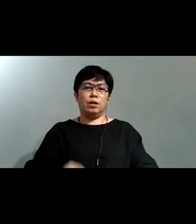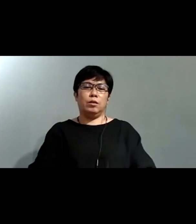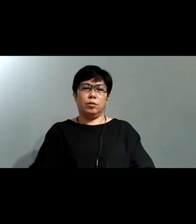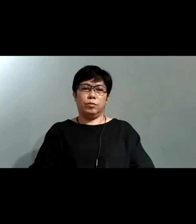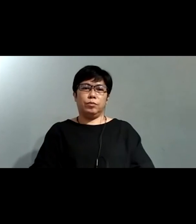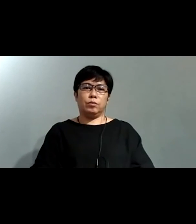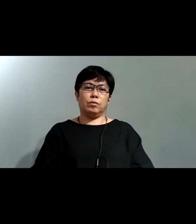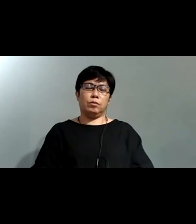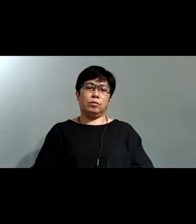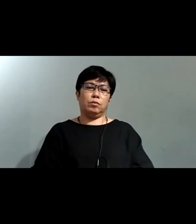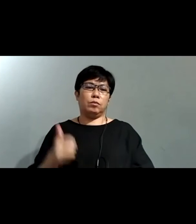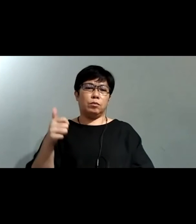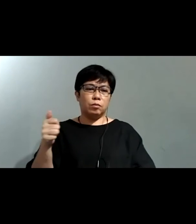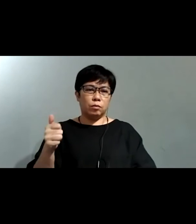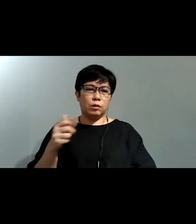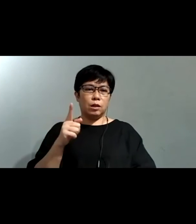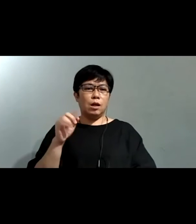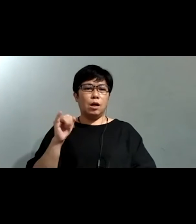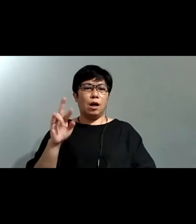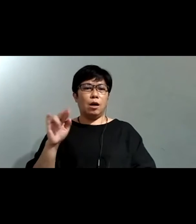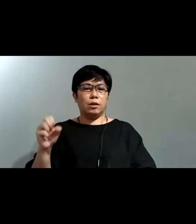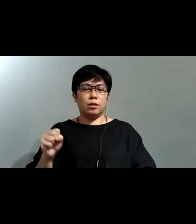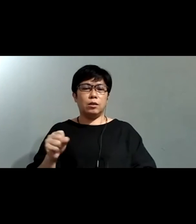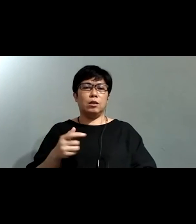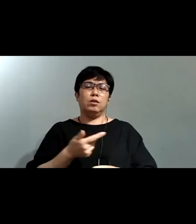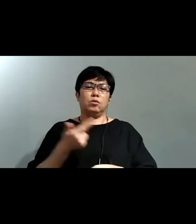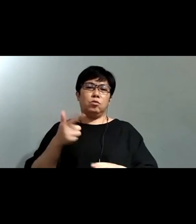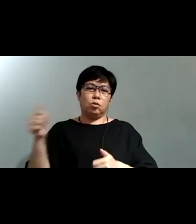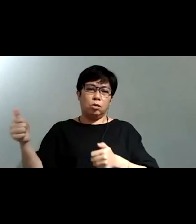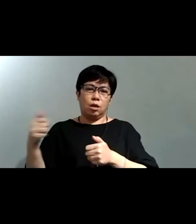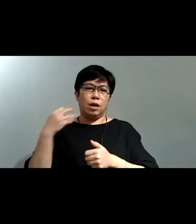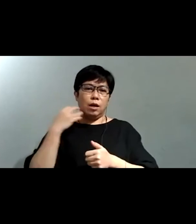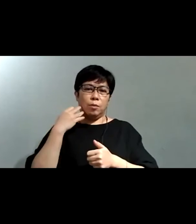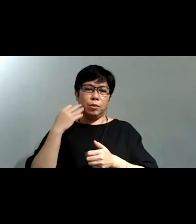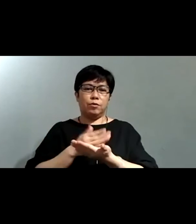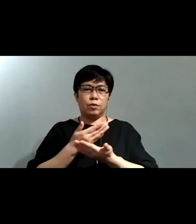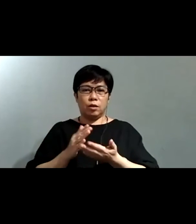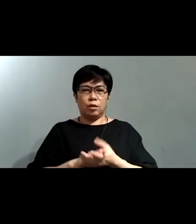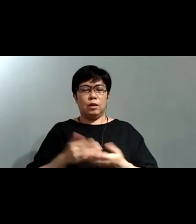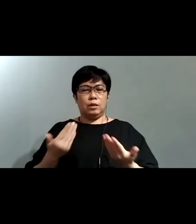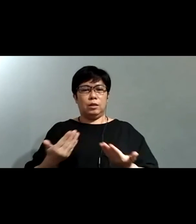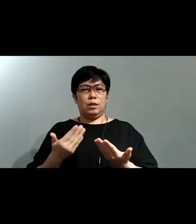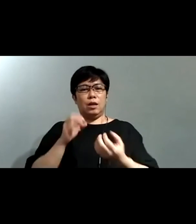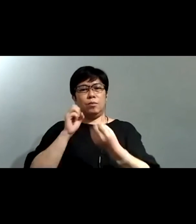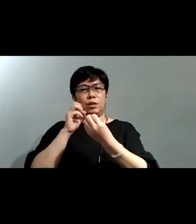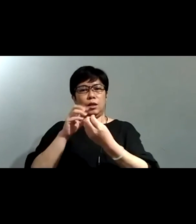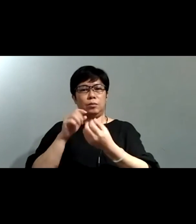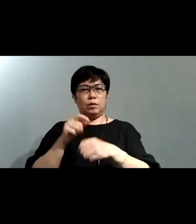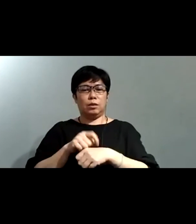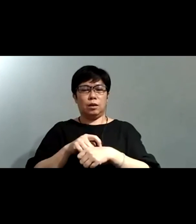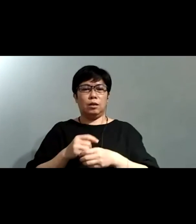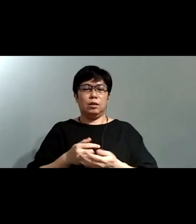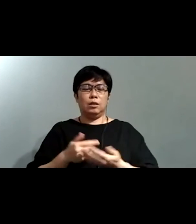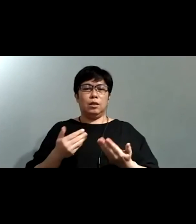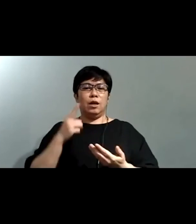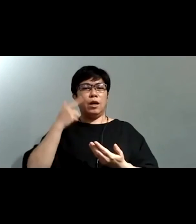Thank you, Iris, and thank you all the speakers for your sharing. And it's the Q&A session, and please feel free to write in the